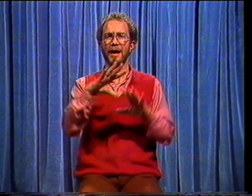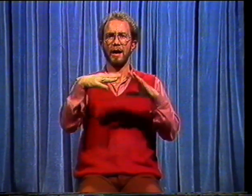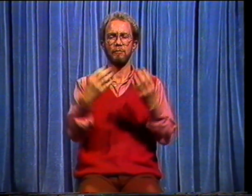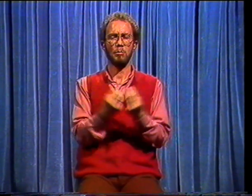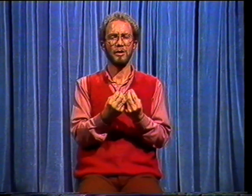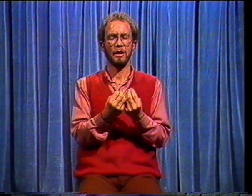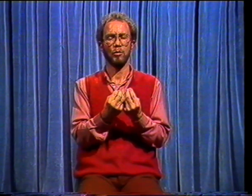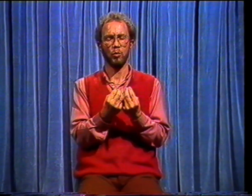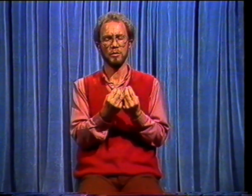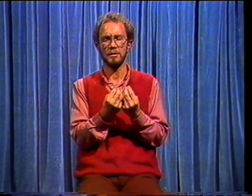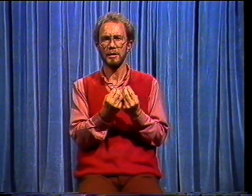When everybody was fast asleep